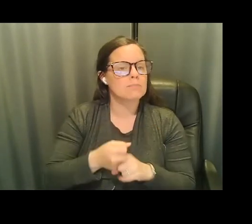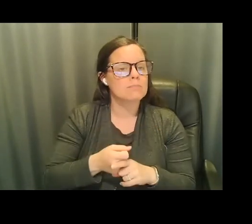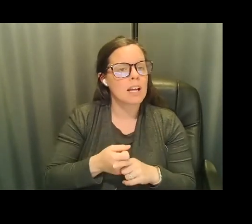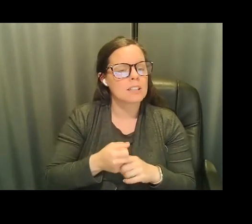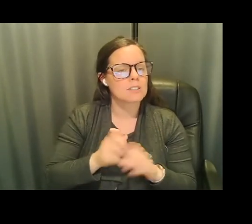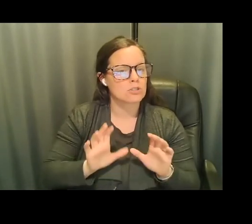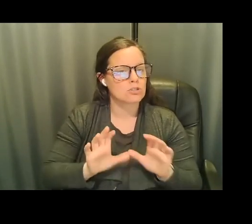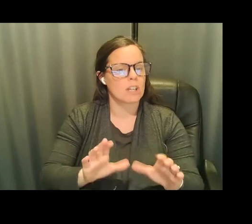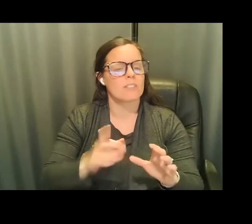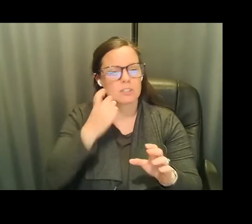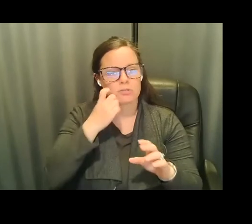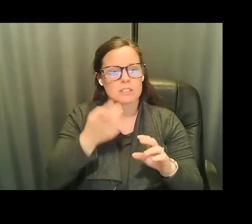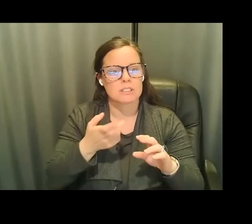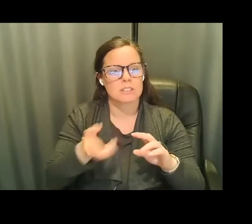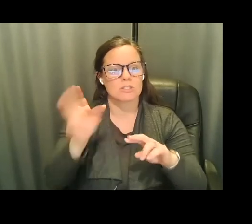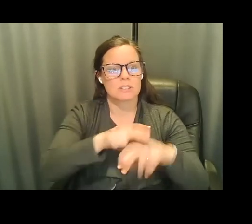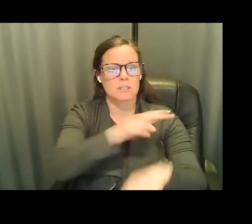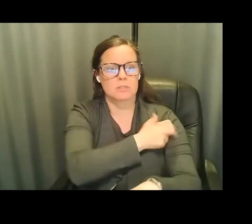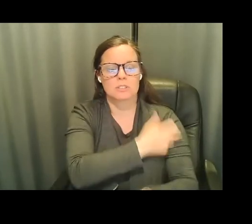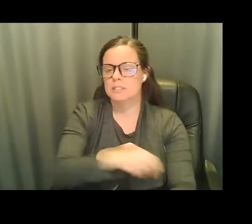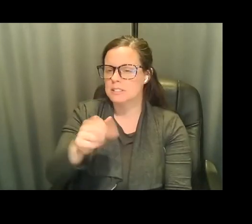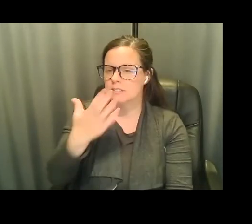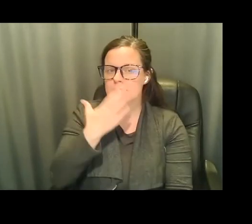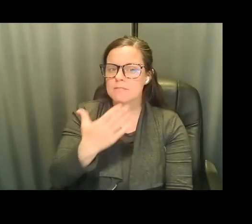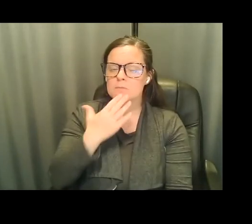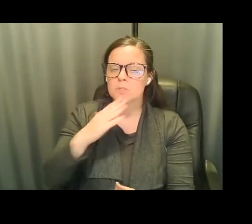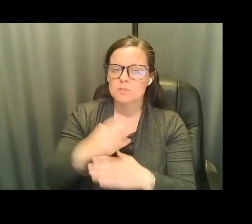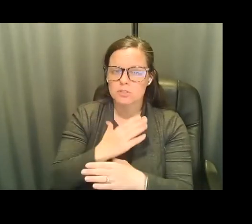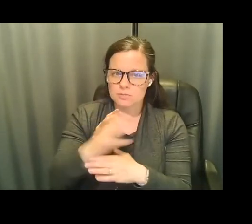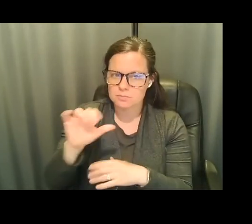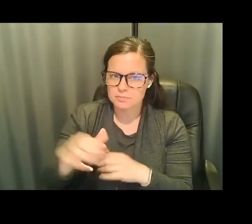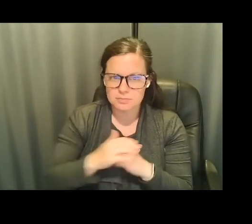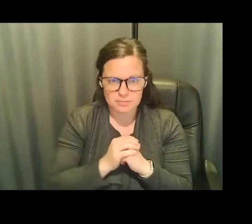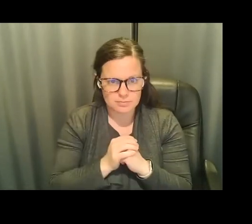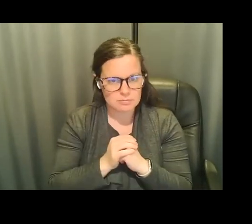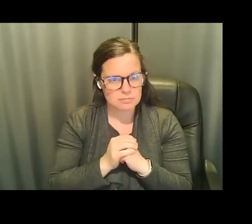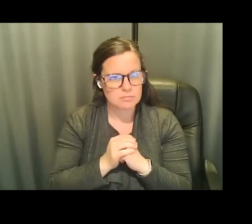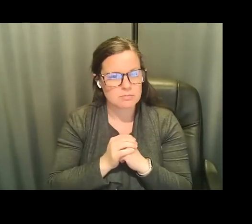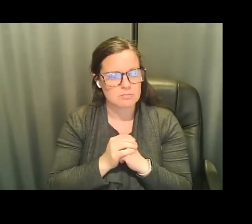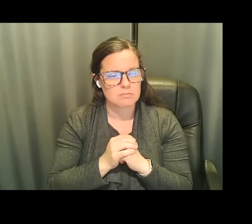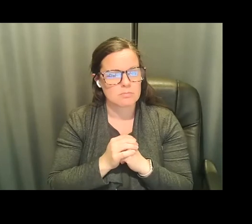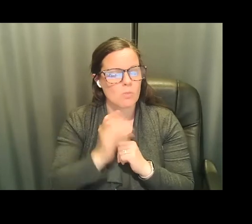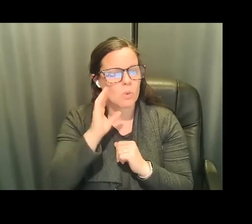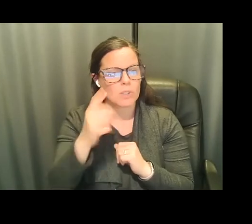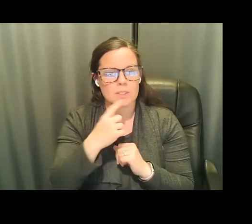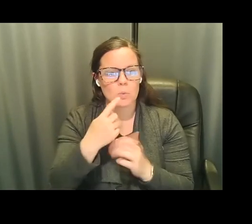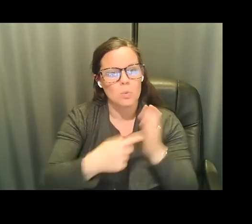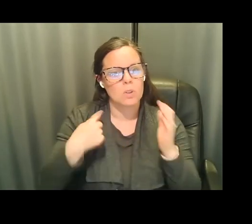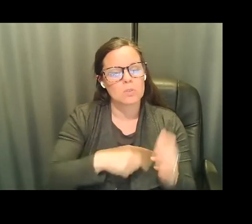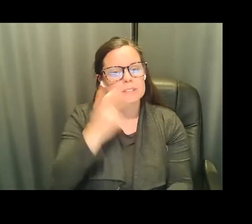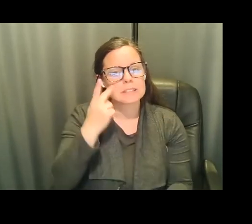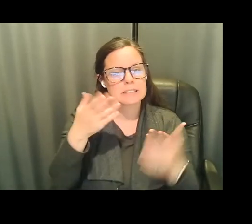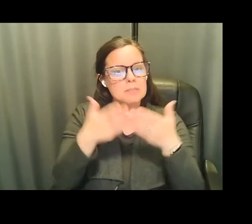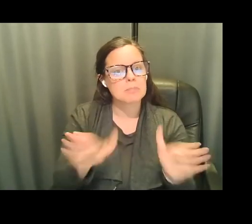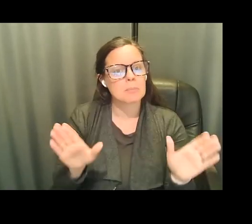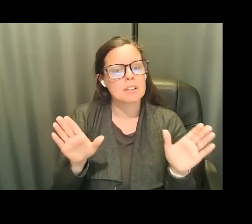hospitalizations? Yeah, thank you. Thanks for sharing. I would say that what we're seeing in the public in terms